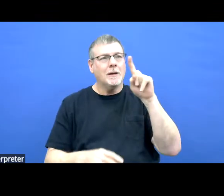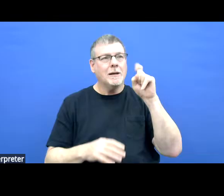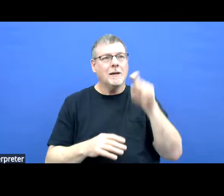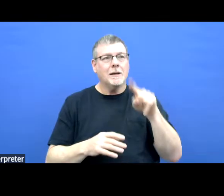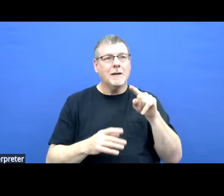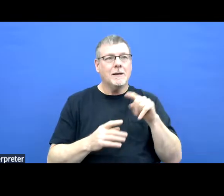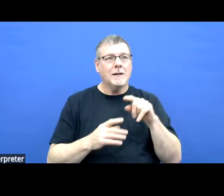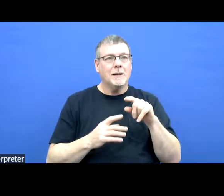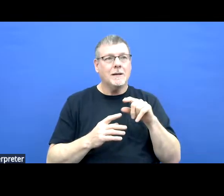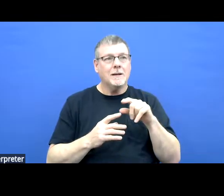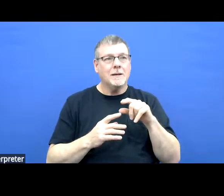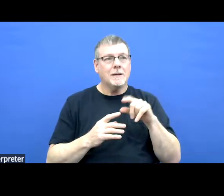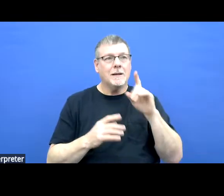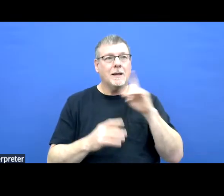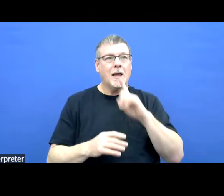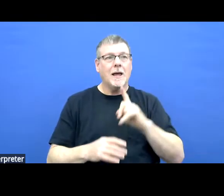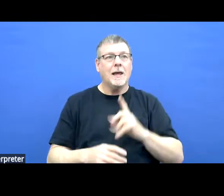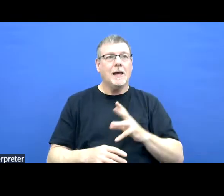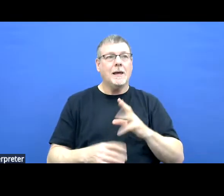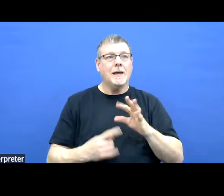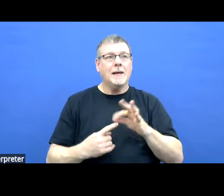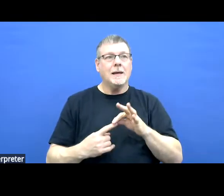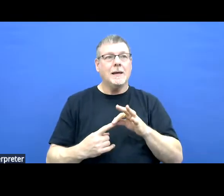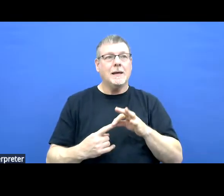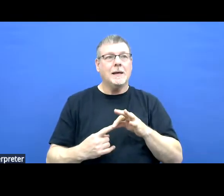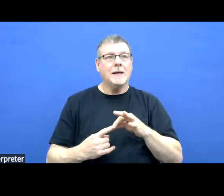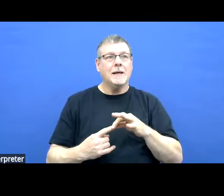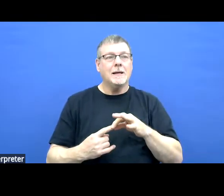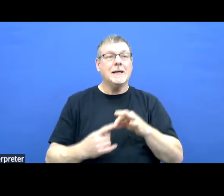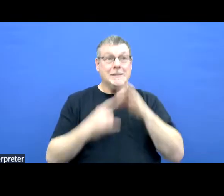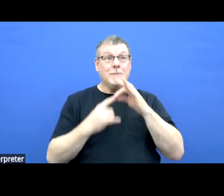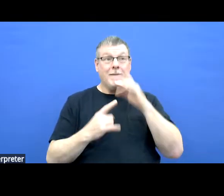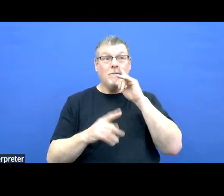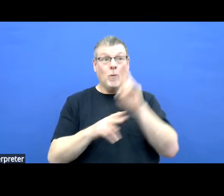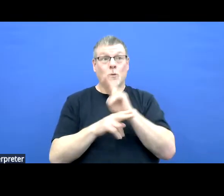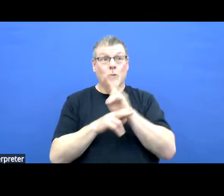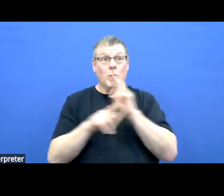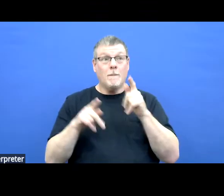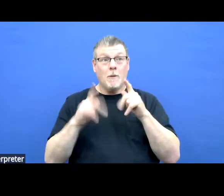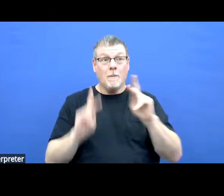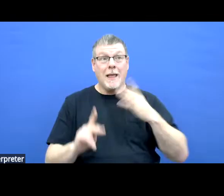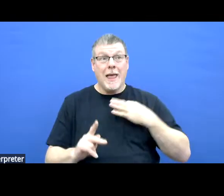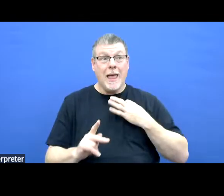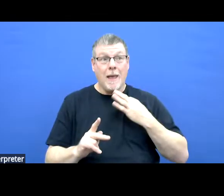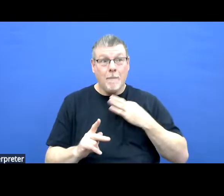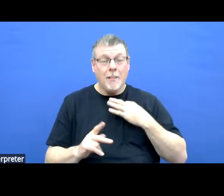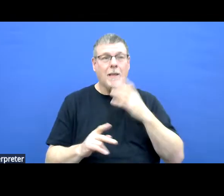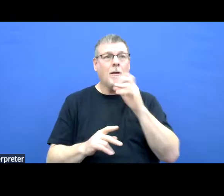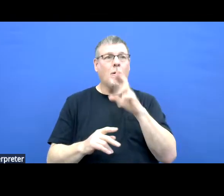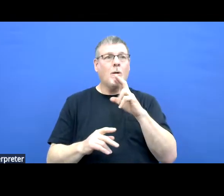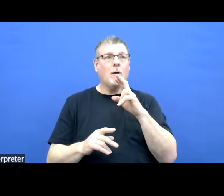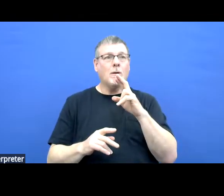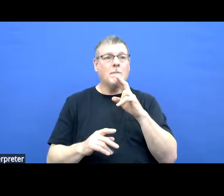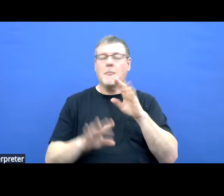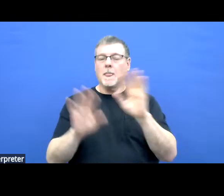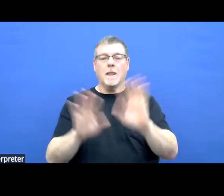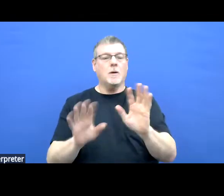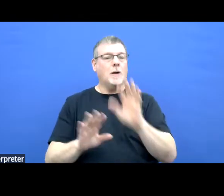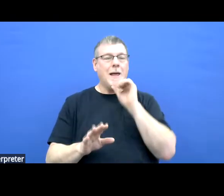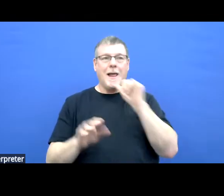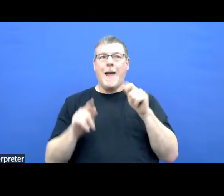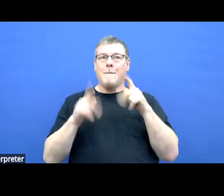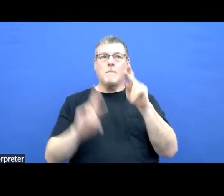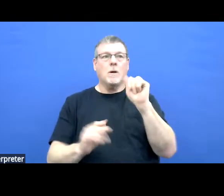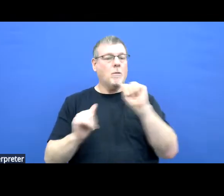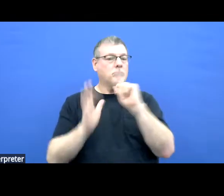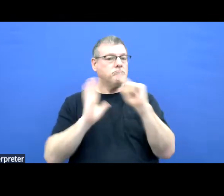prohibited except for a special use permit application, or you're saying That it's not permitted at